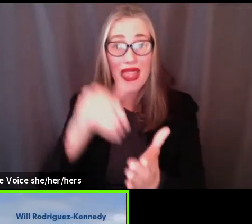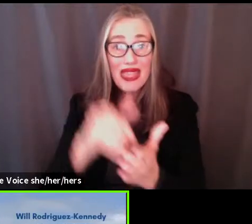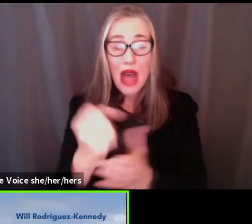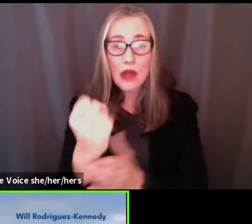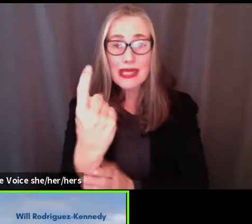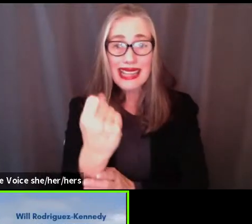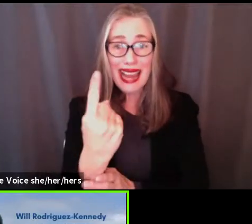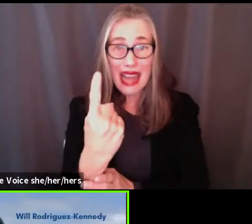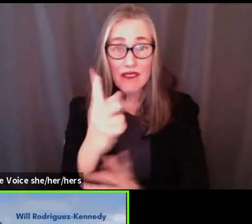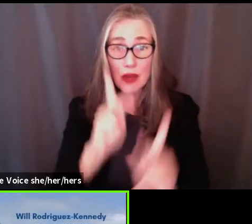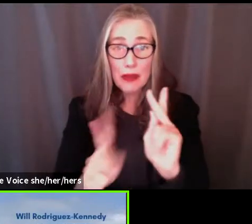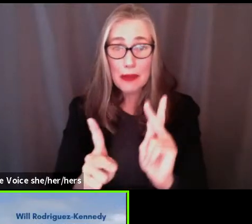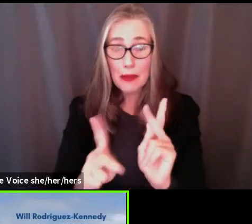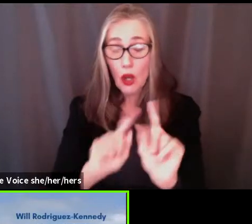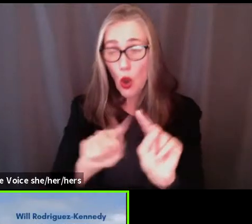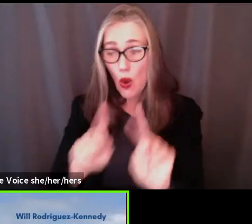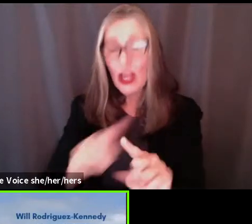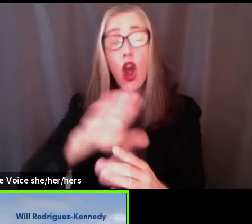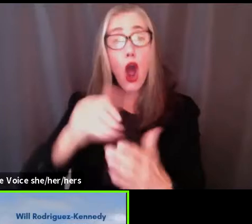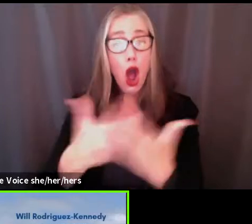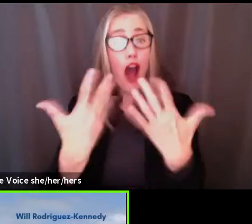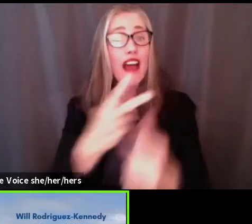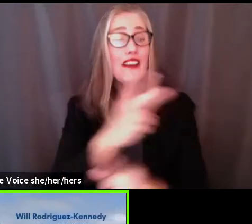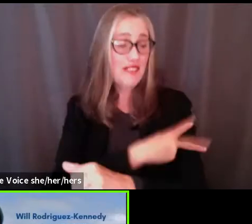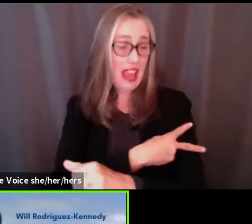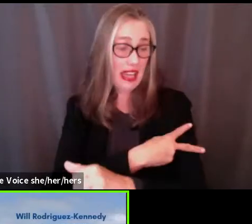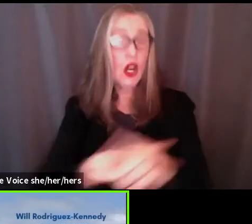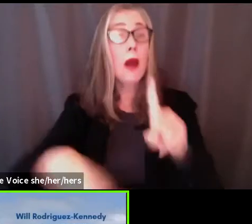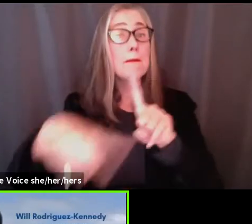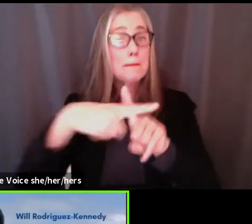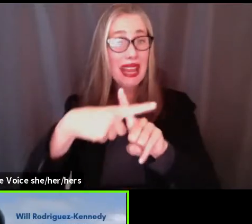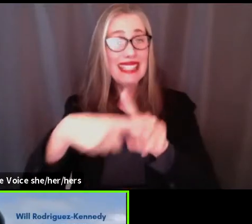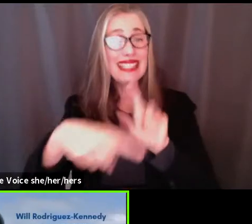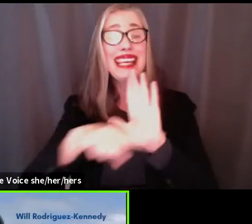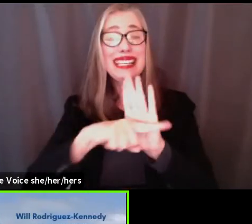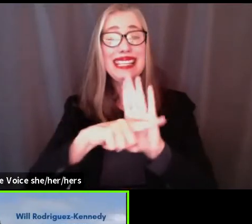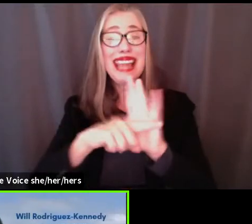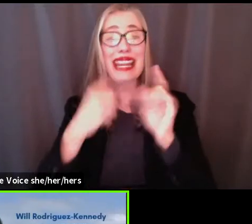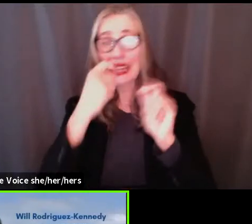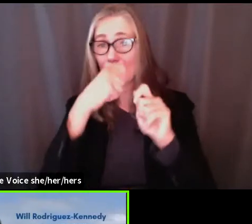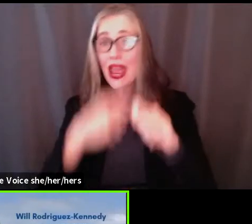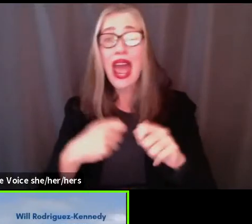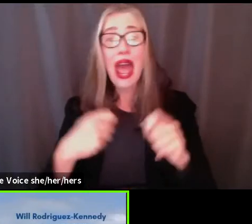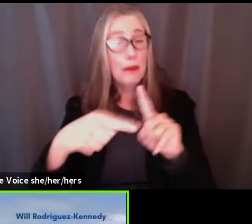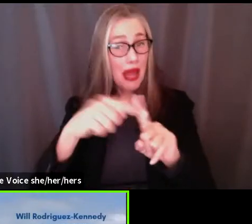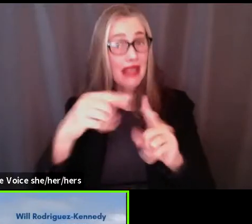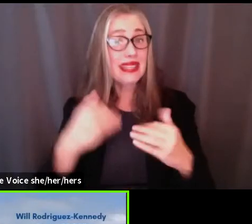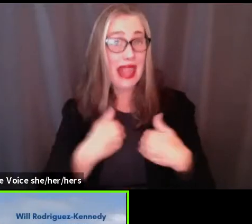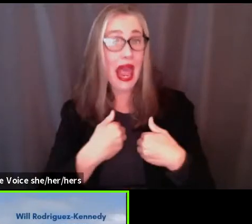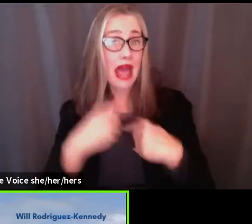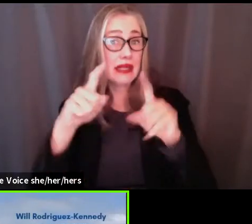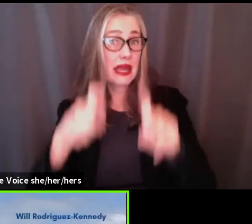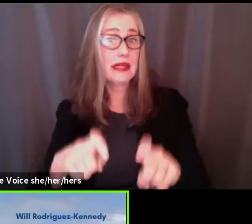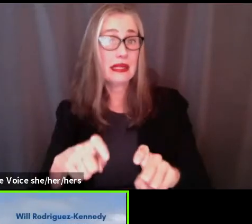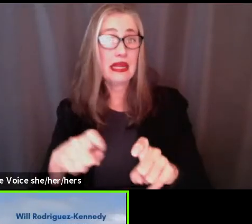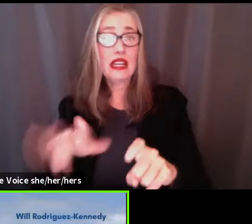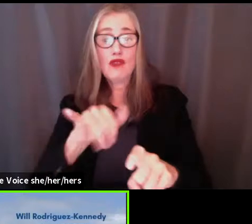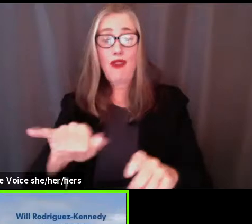1,100 attendees, and all of them were vaccinated and had a negative test, and they provided texting on site, which I think the CDP should look at.